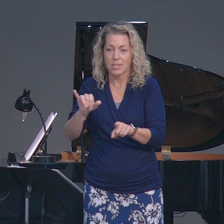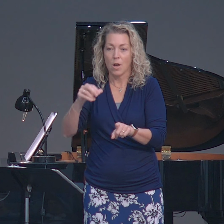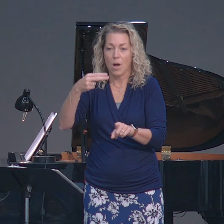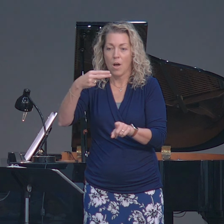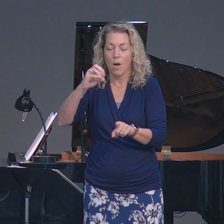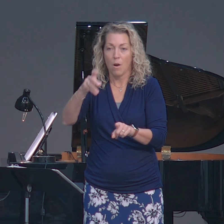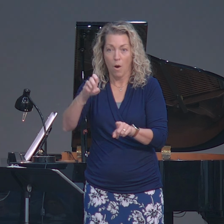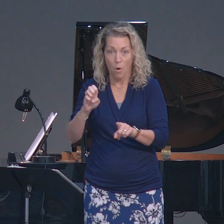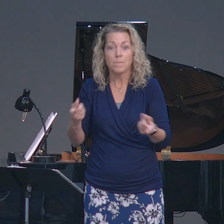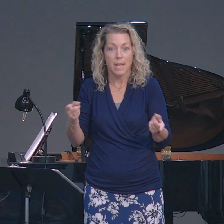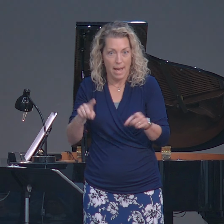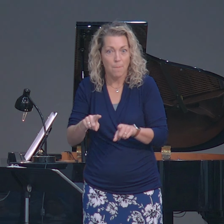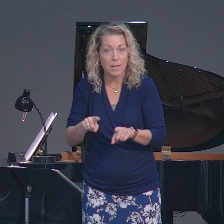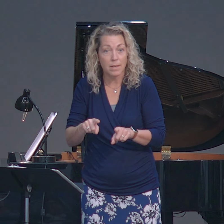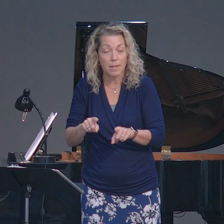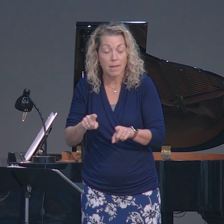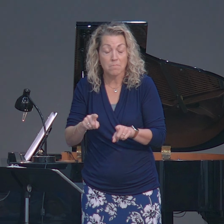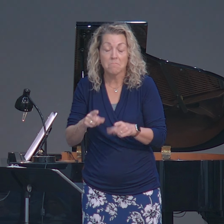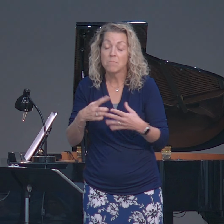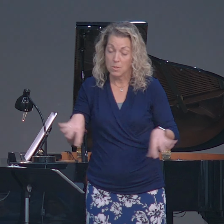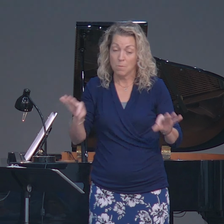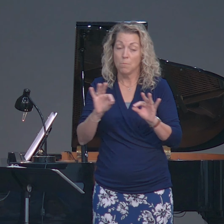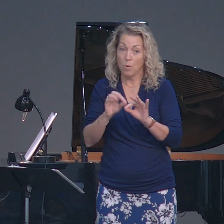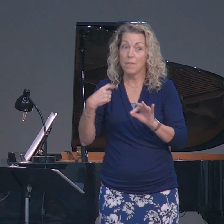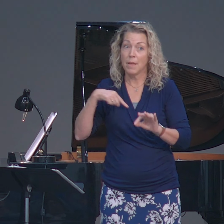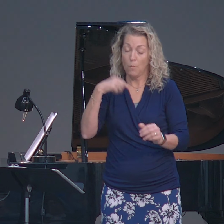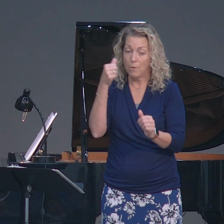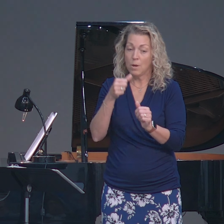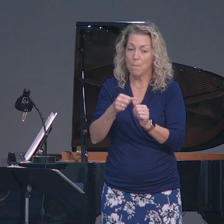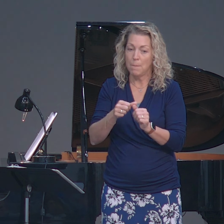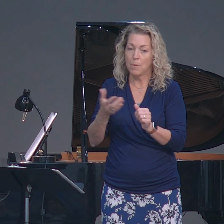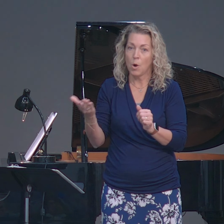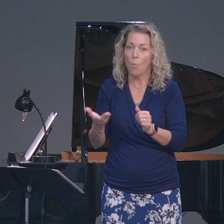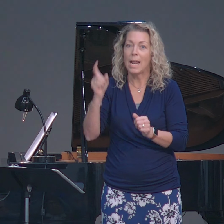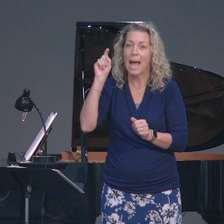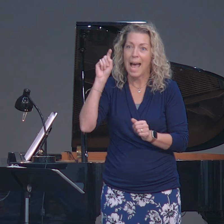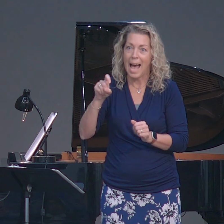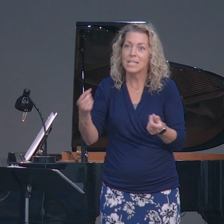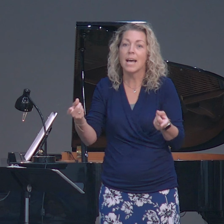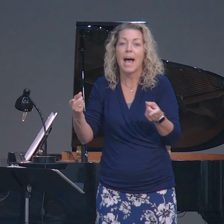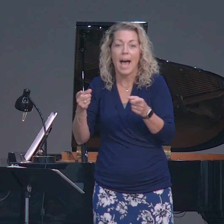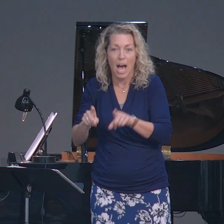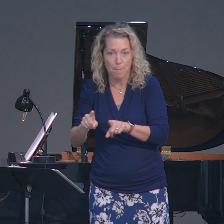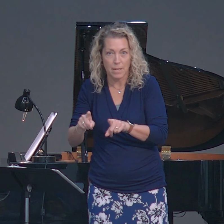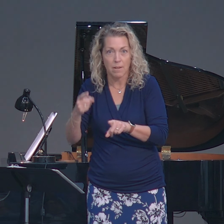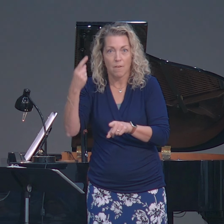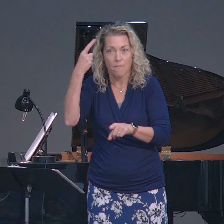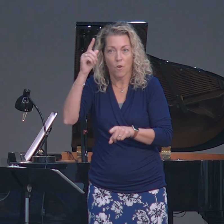it's important that we remember what it took in order for that hope to become our hope.